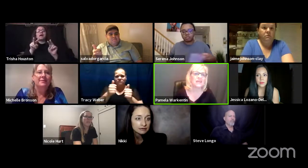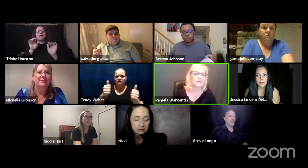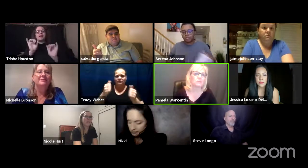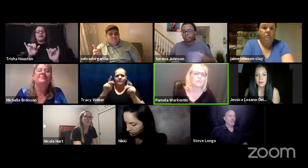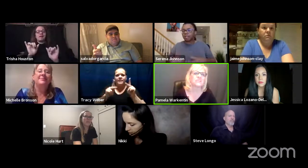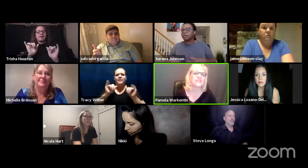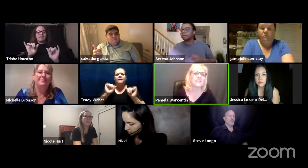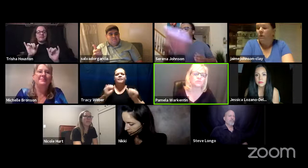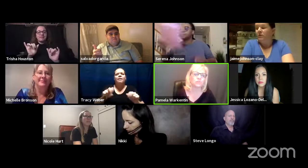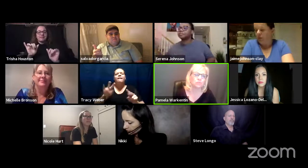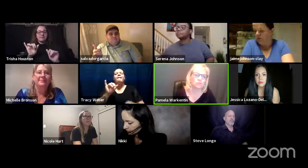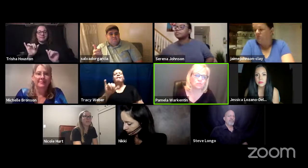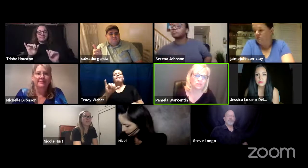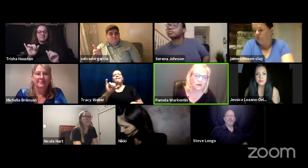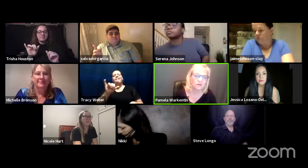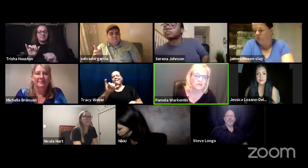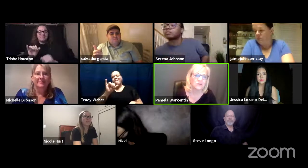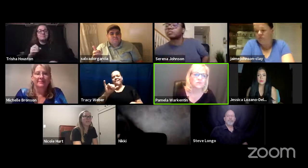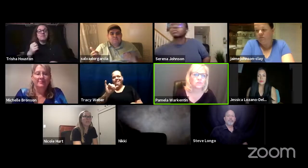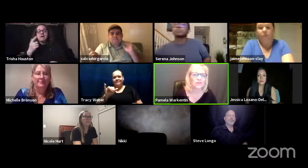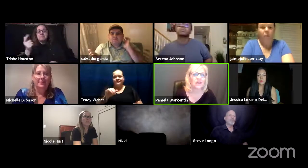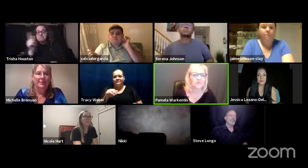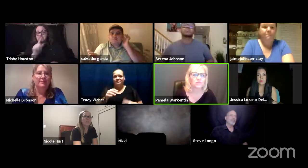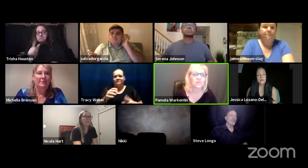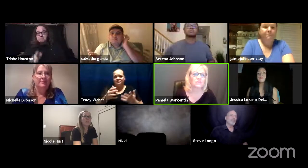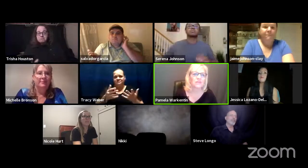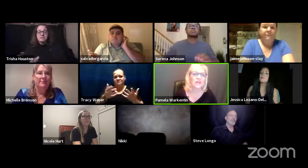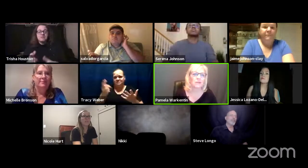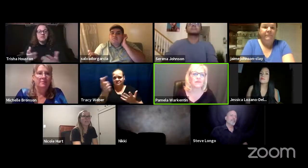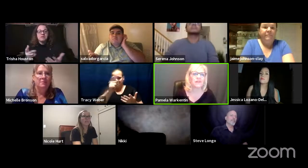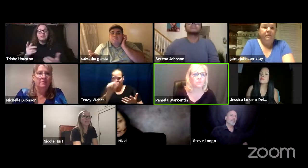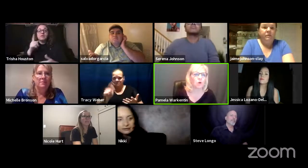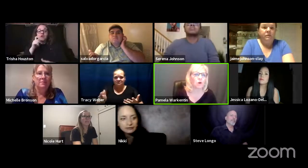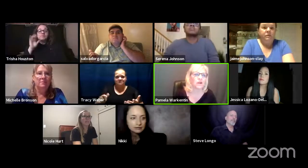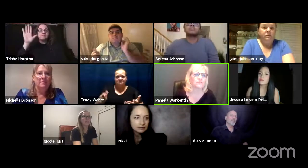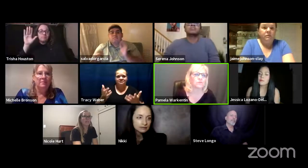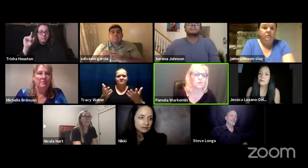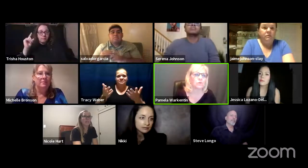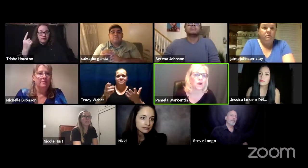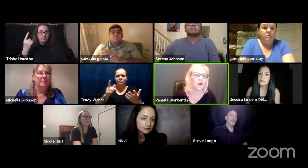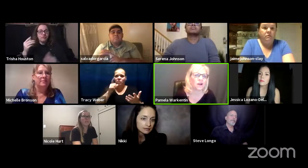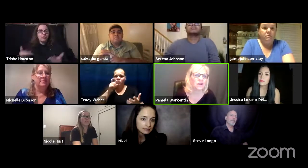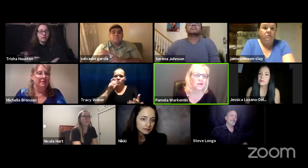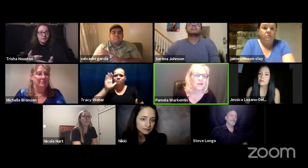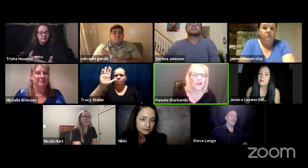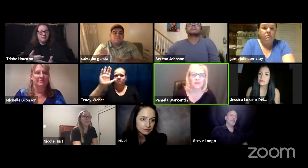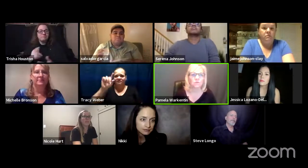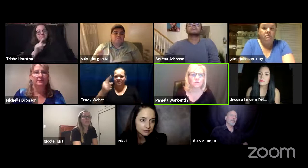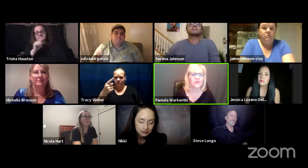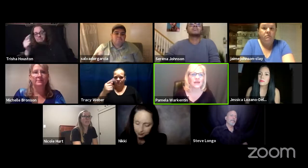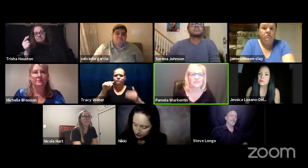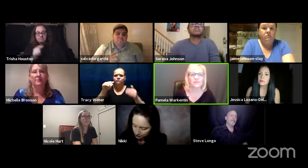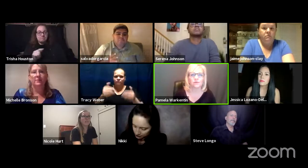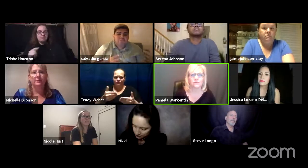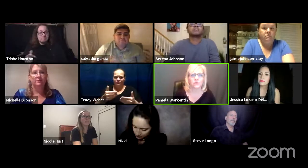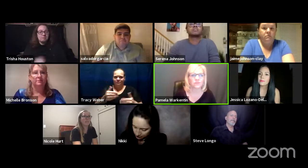take a moment to introduce yourself so that others can become a little more aware of who you are, and who would like to go